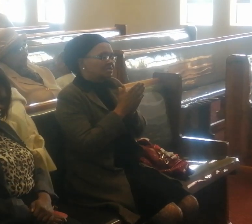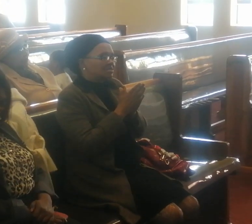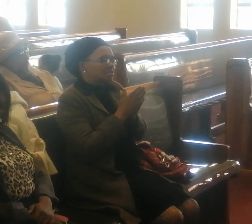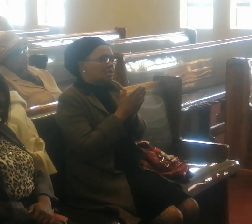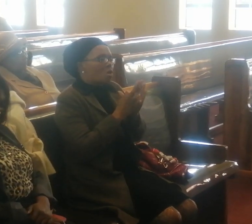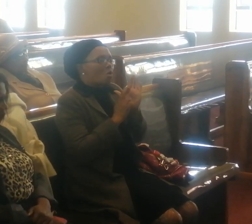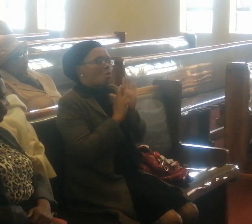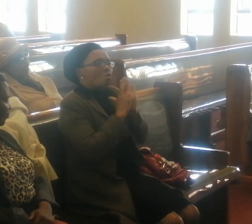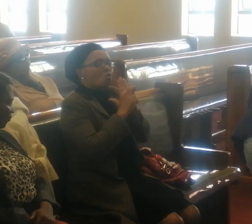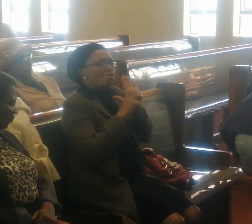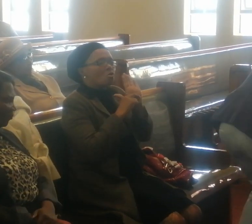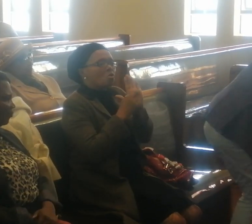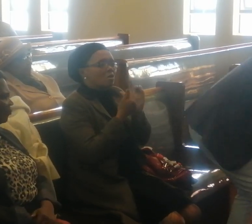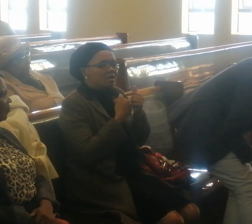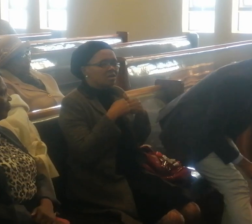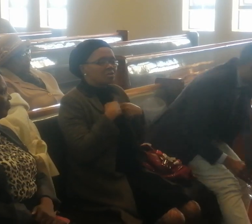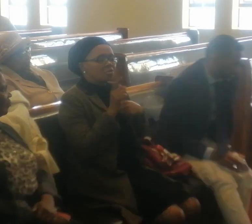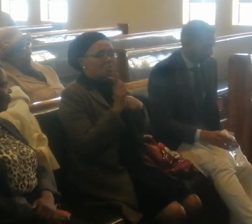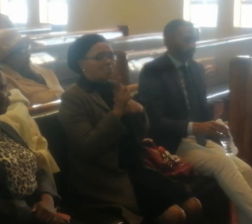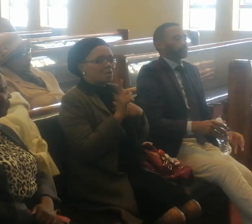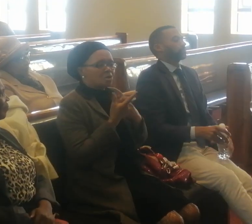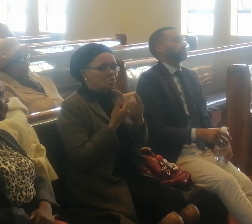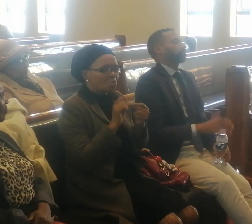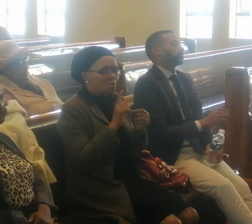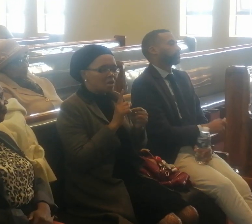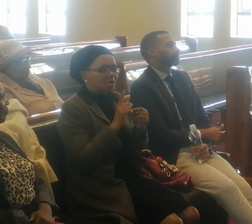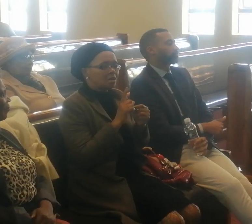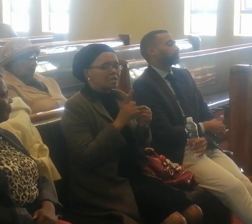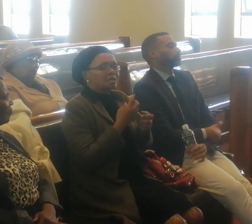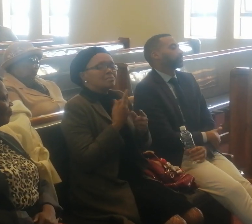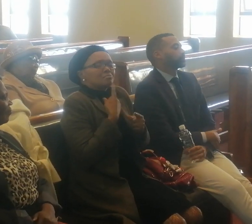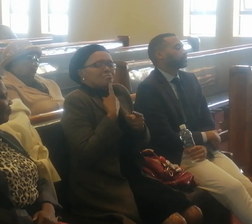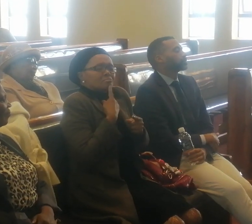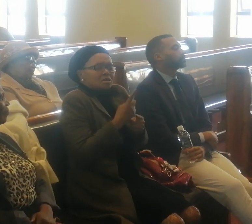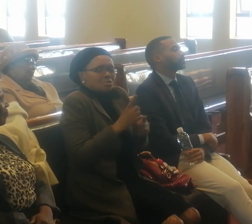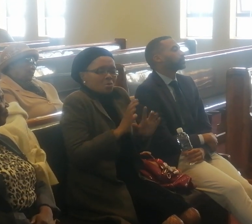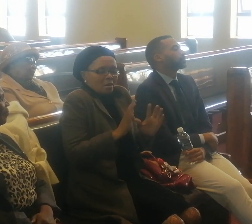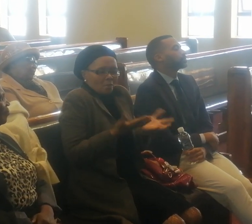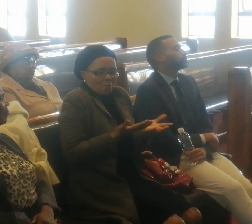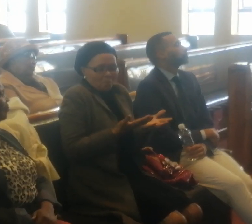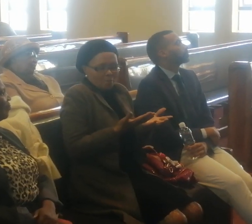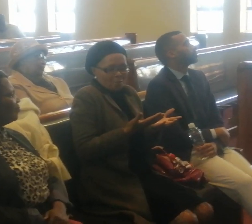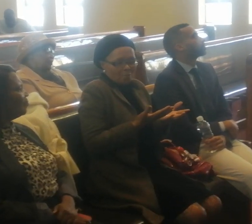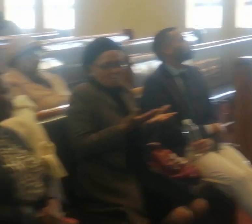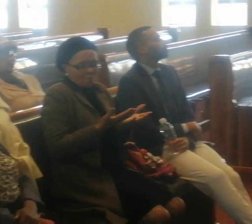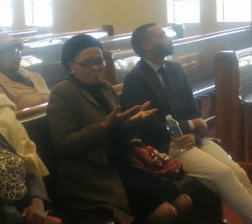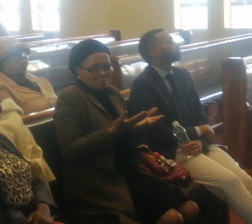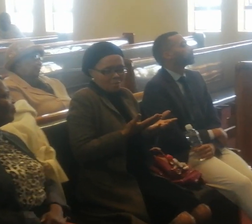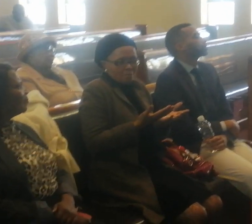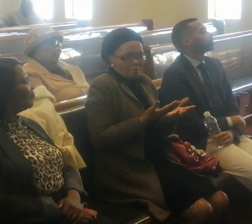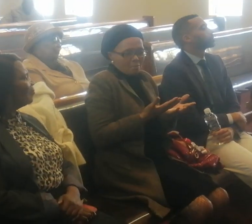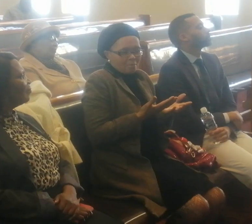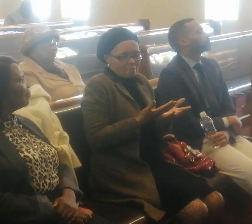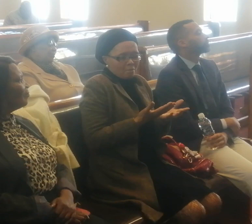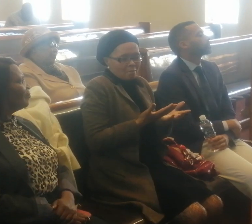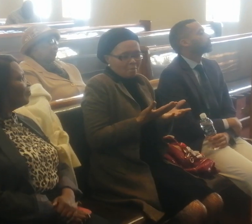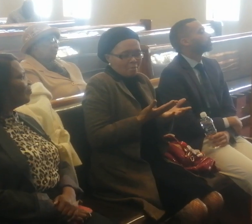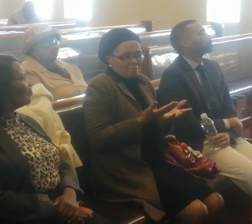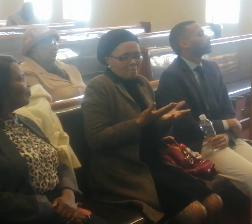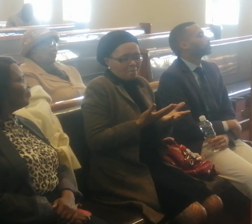role? What is it that we need to do? How should we respond? Do we have people